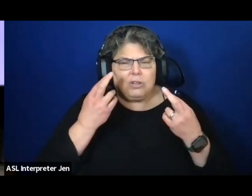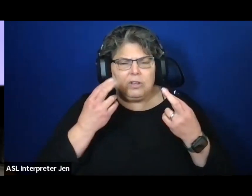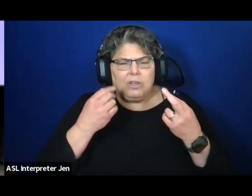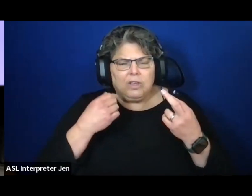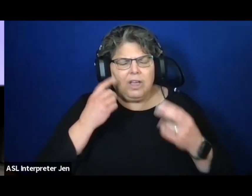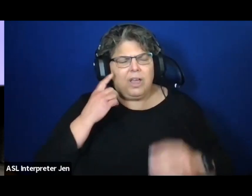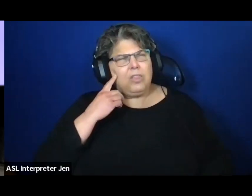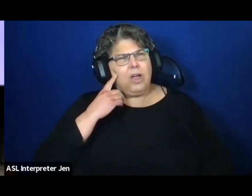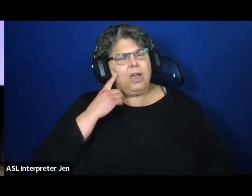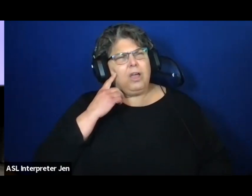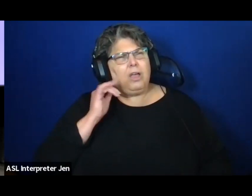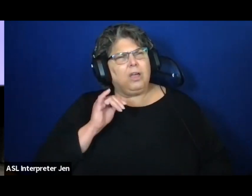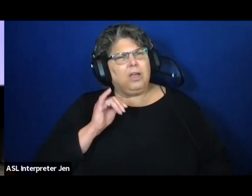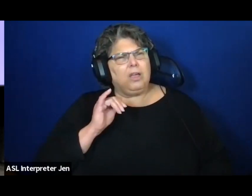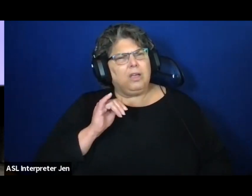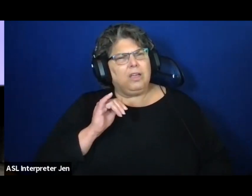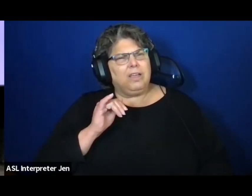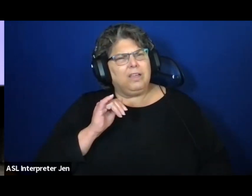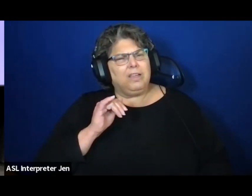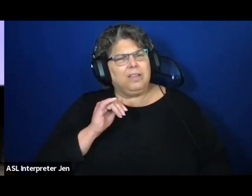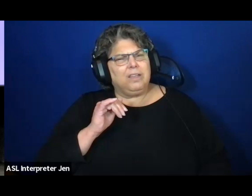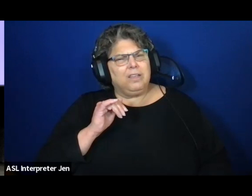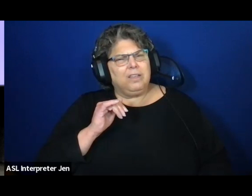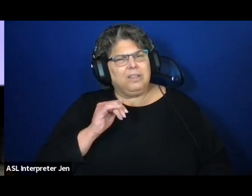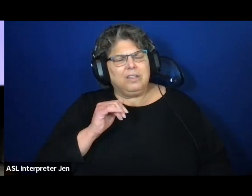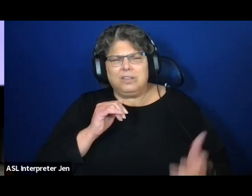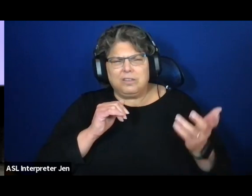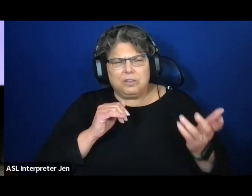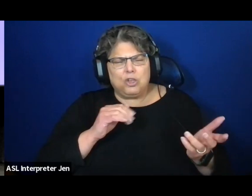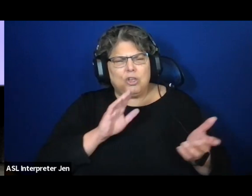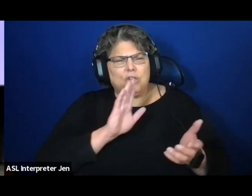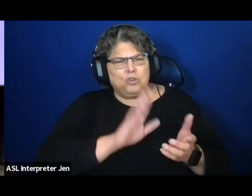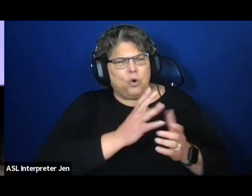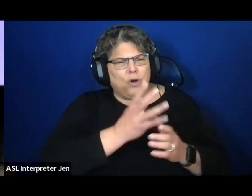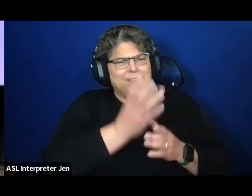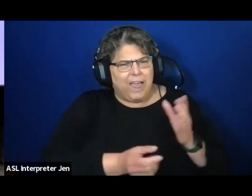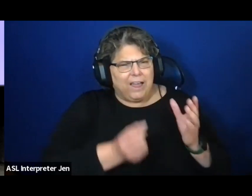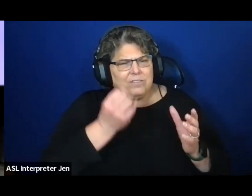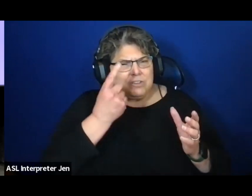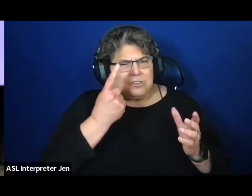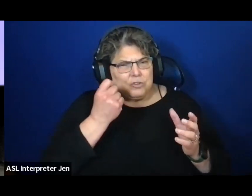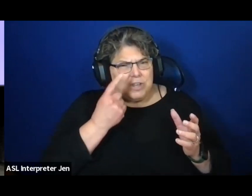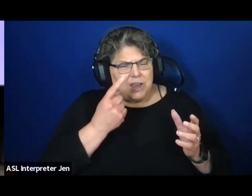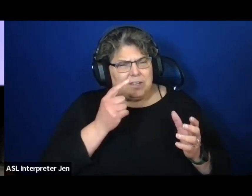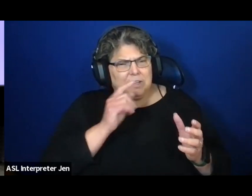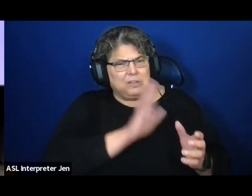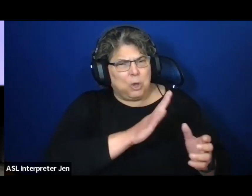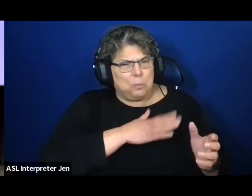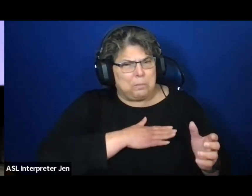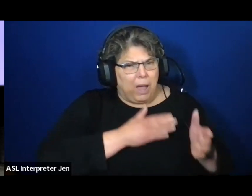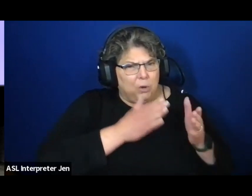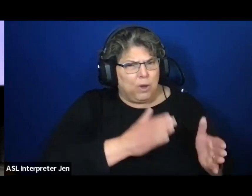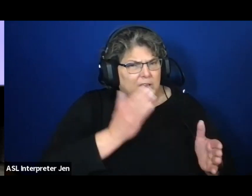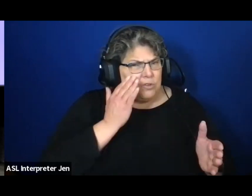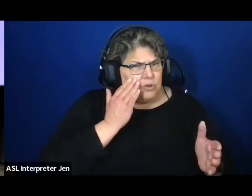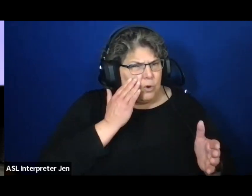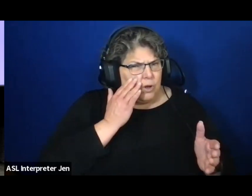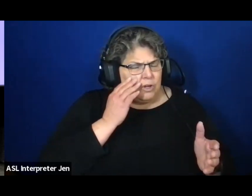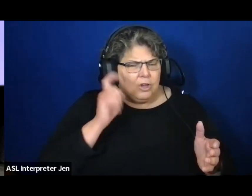whoa, your lack of understanding of my ways of knowing should not invalidate what I know.